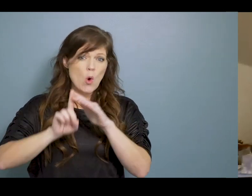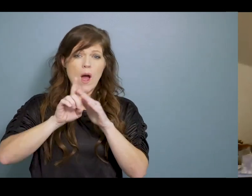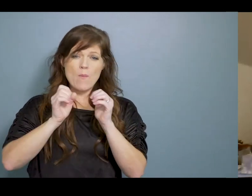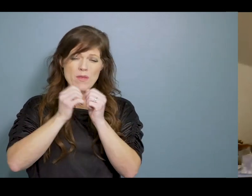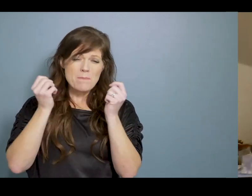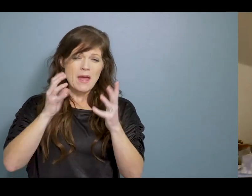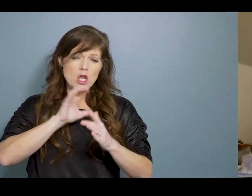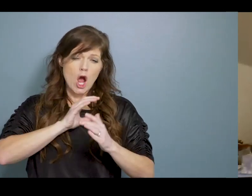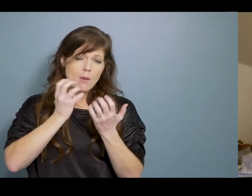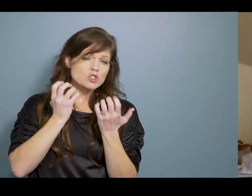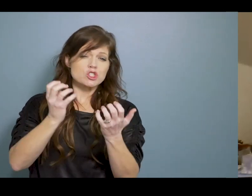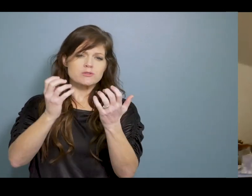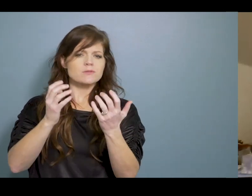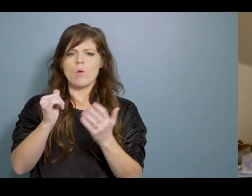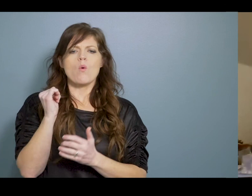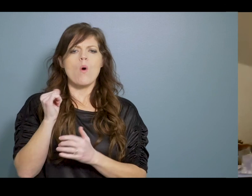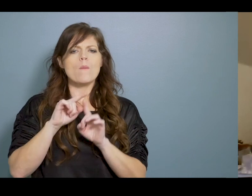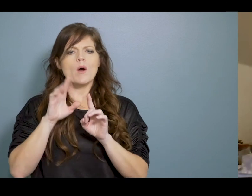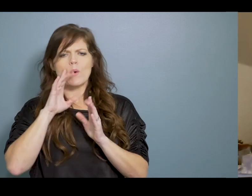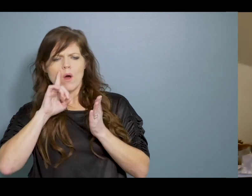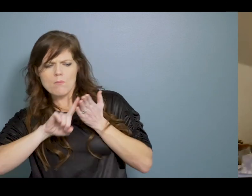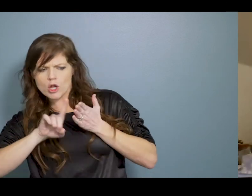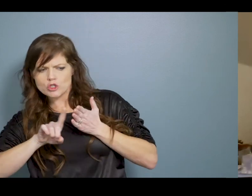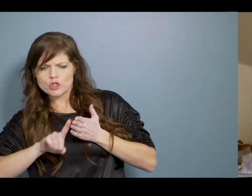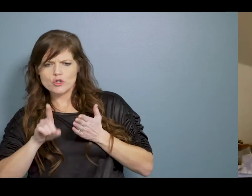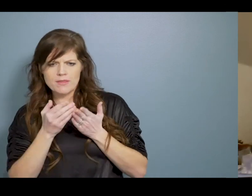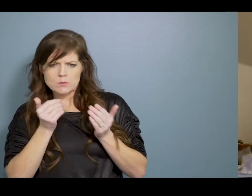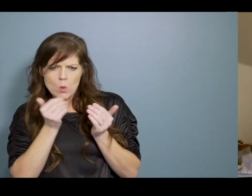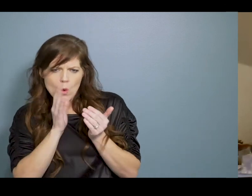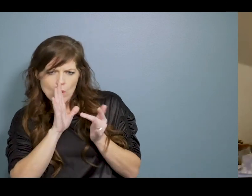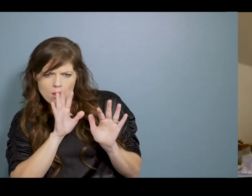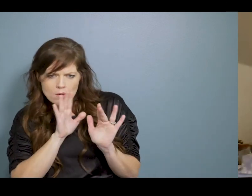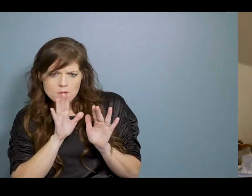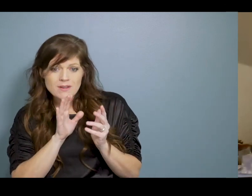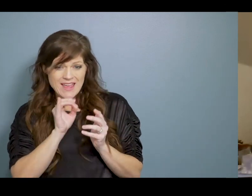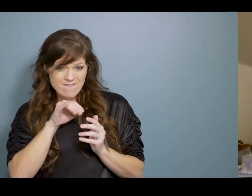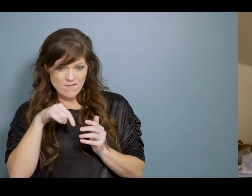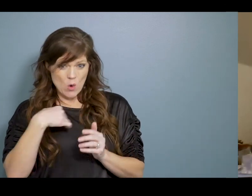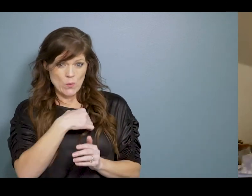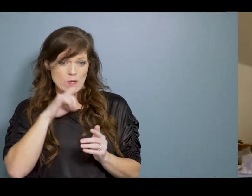but we're going to monitor things pretty closely. And if we start to see some things begin to happen,